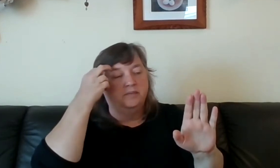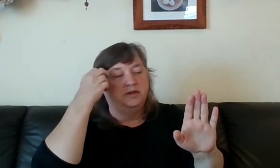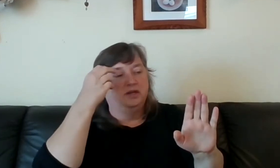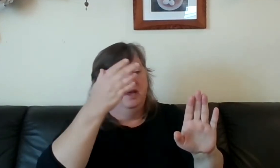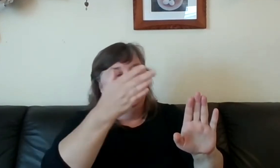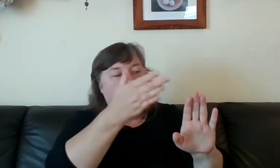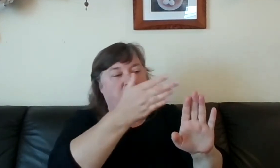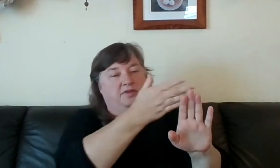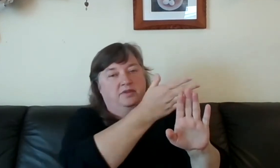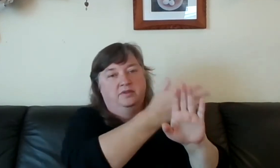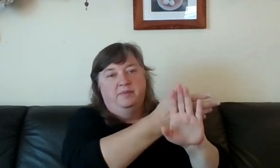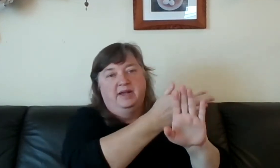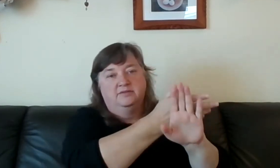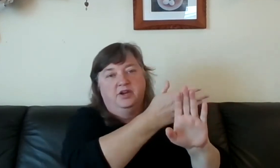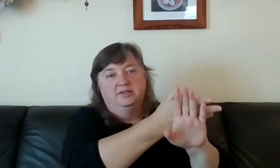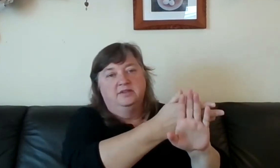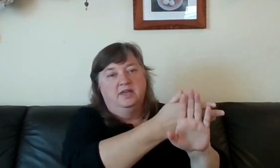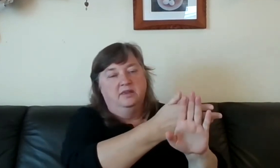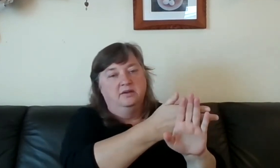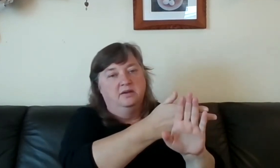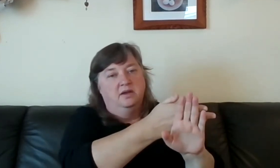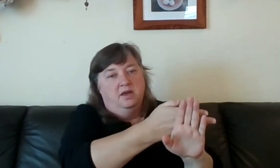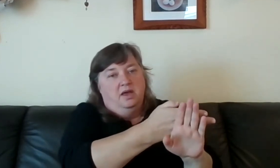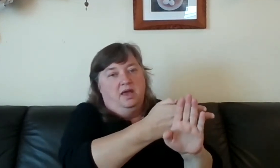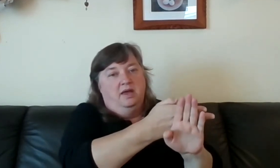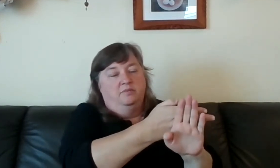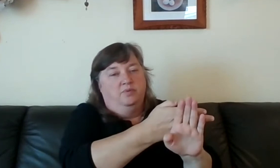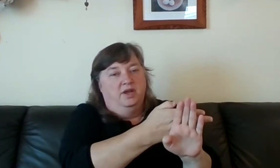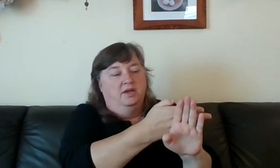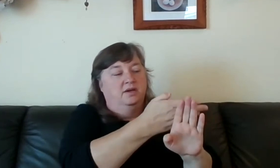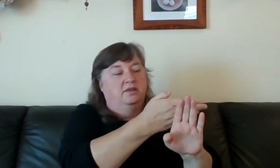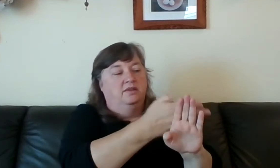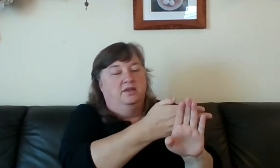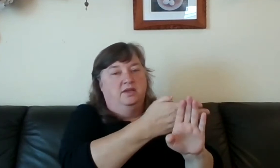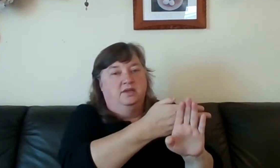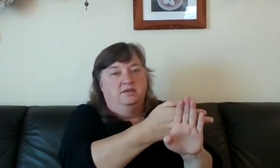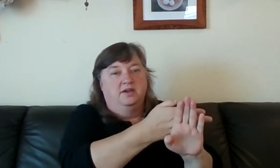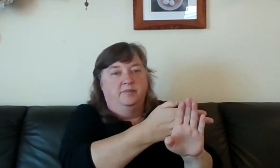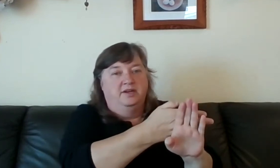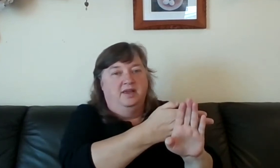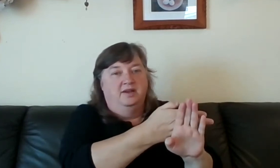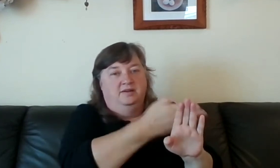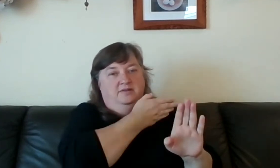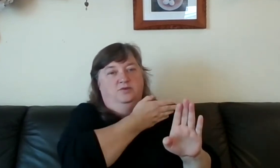dominant hand with the backs of your hands together, and bring the dominant hand towards